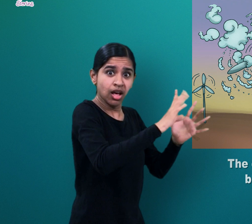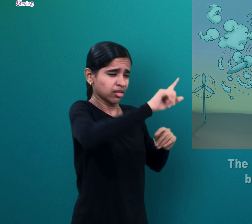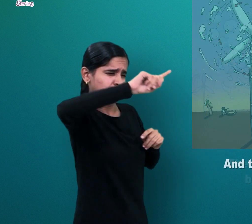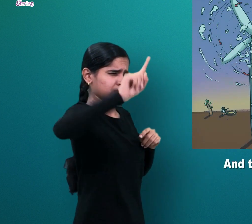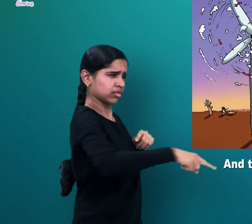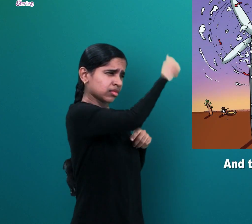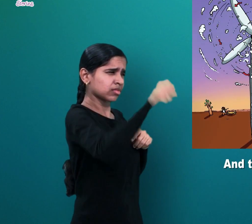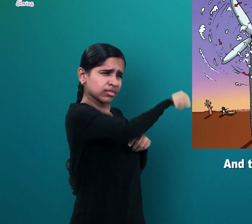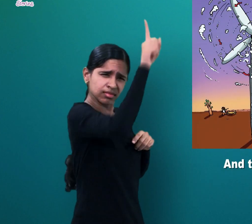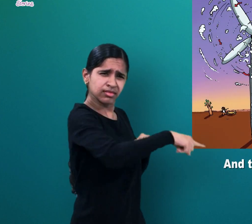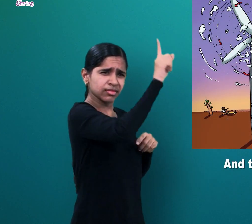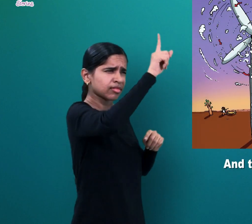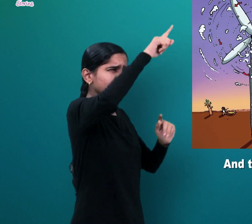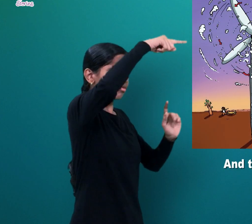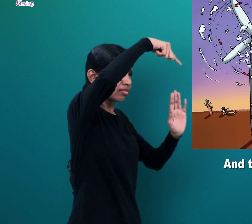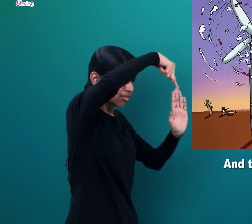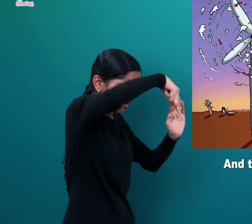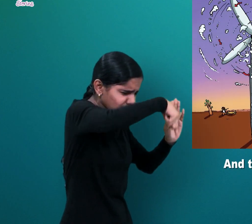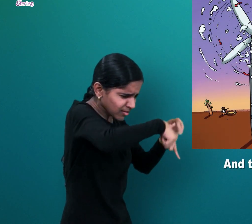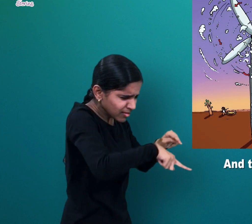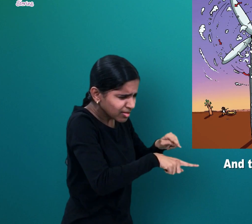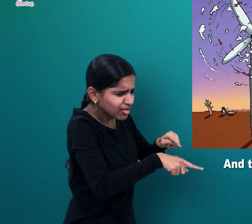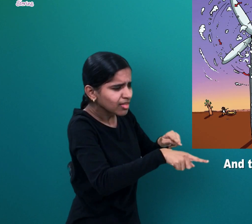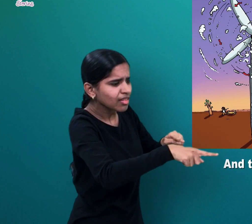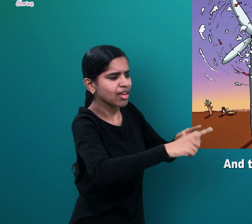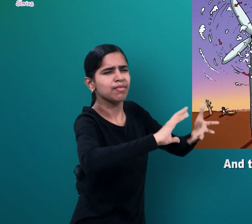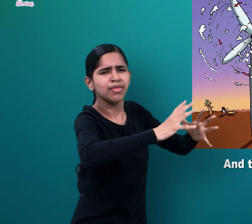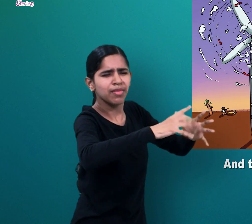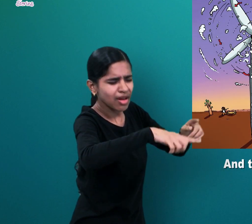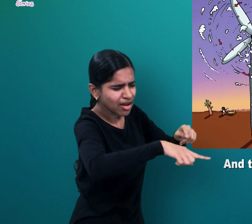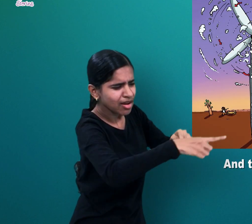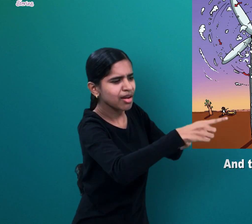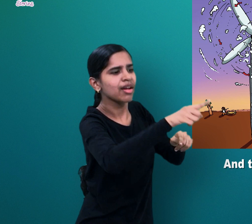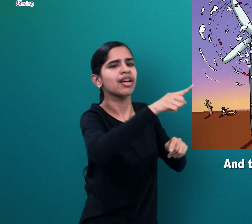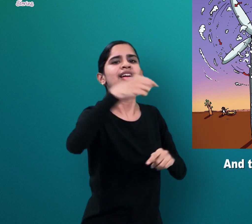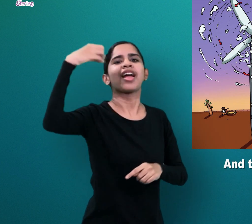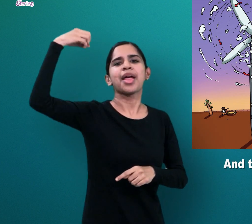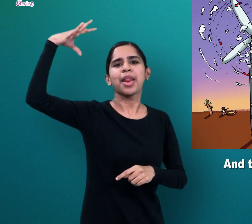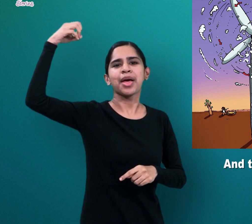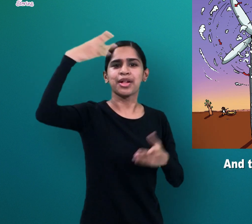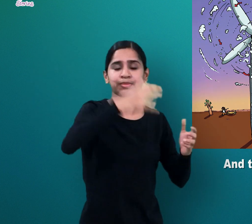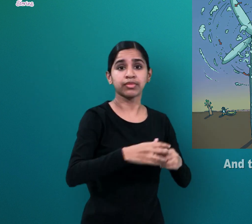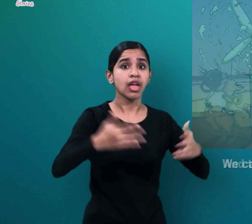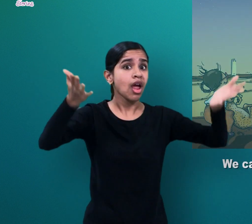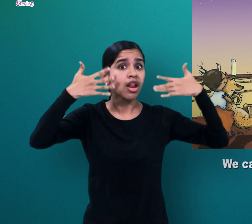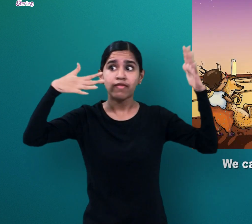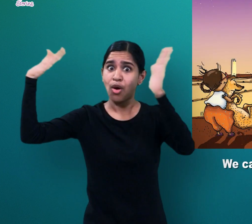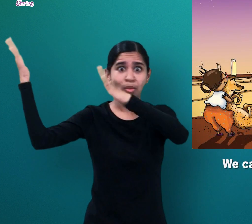And the spinning blades change wind energy into electricity. We can